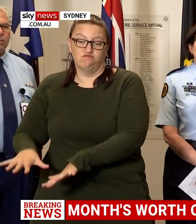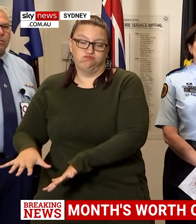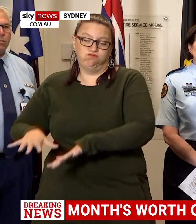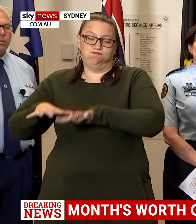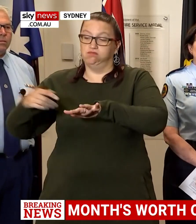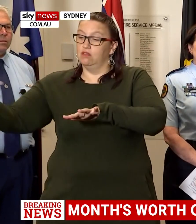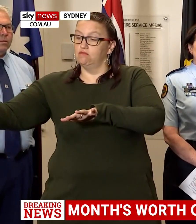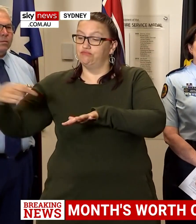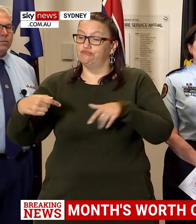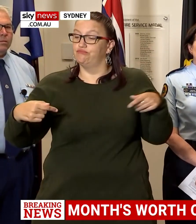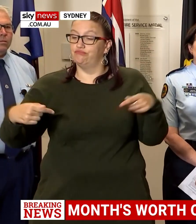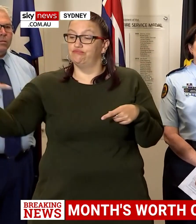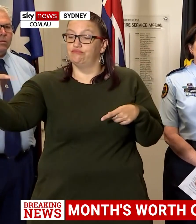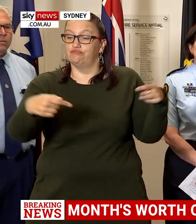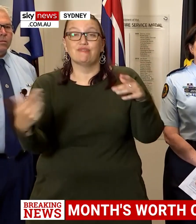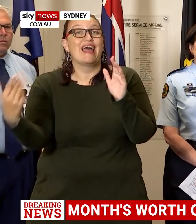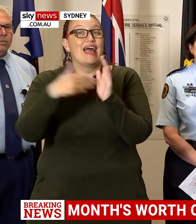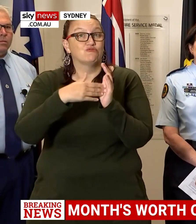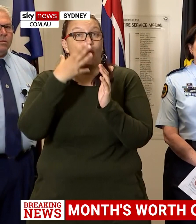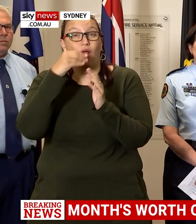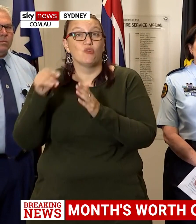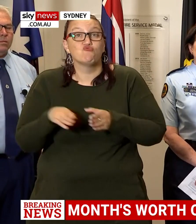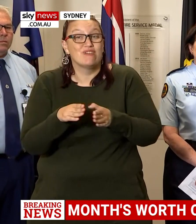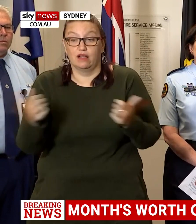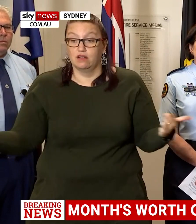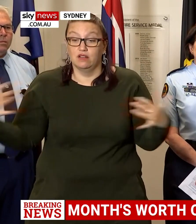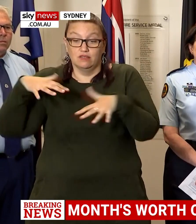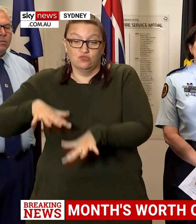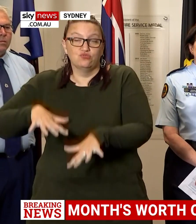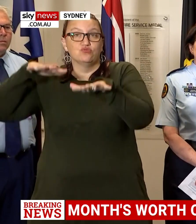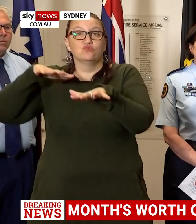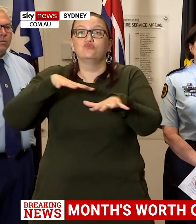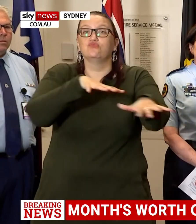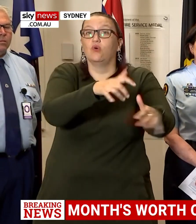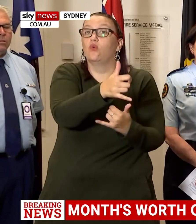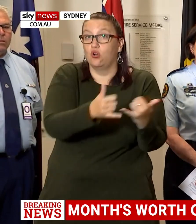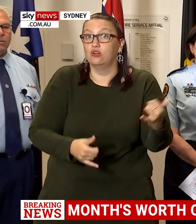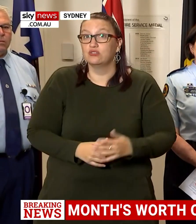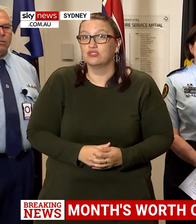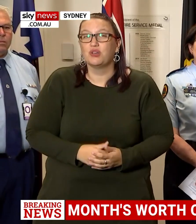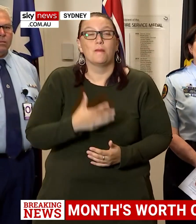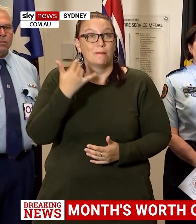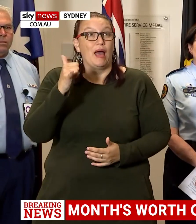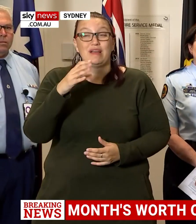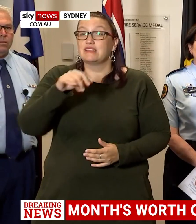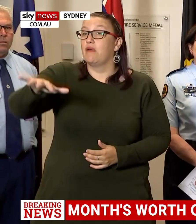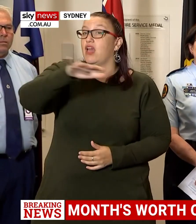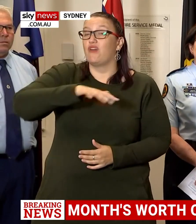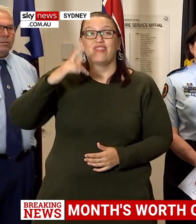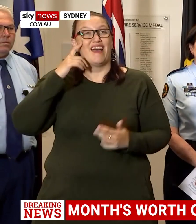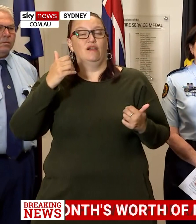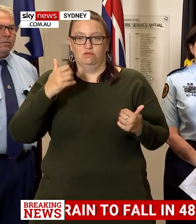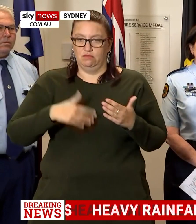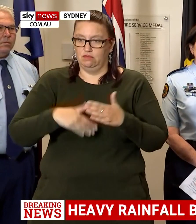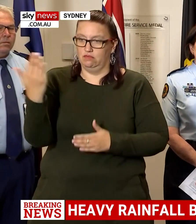could be flooding in communities we haven't anticipated, and that's why please listen to the advice and listen to the alerts. And secondly,